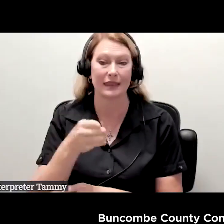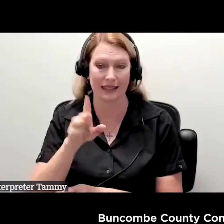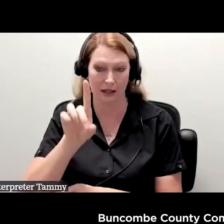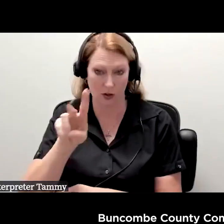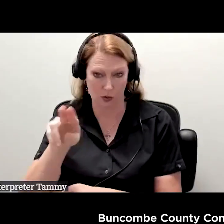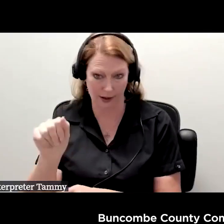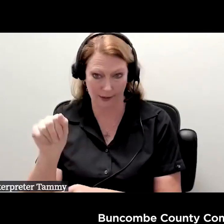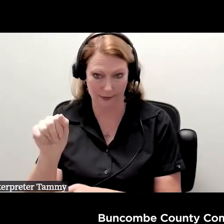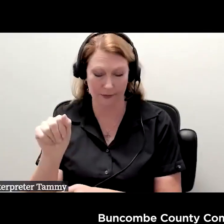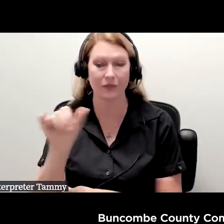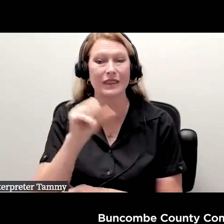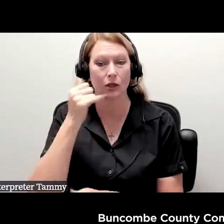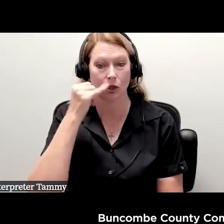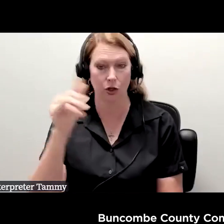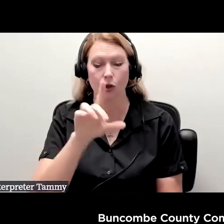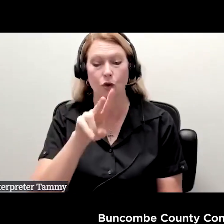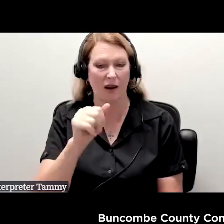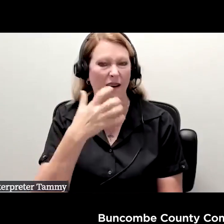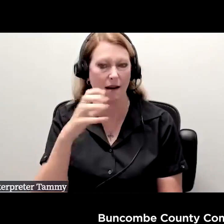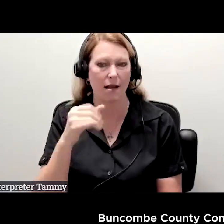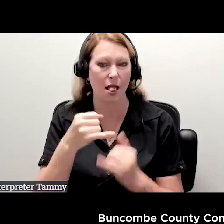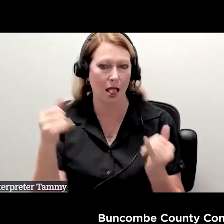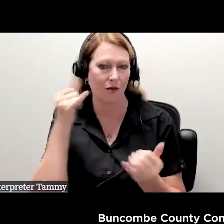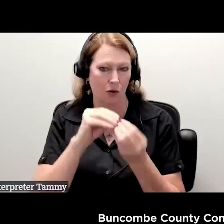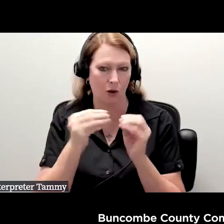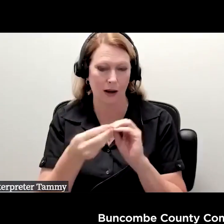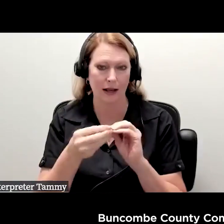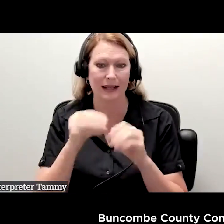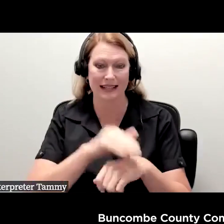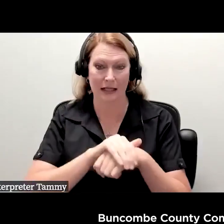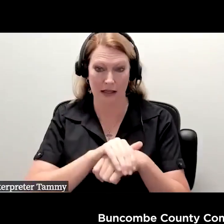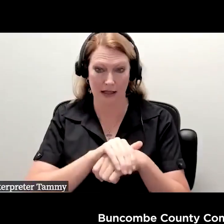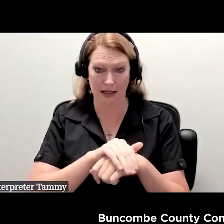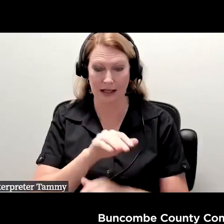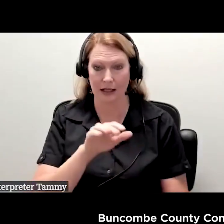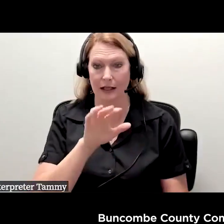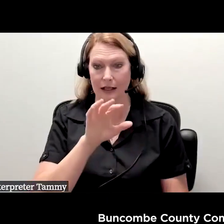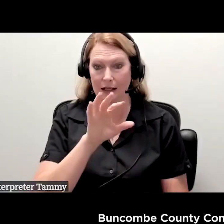www.des.nc.gov/DUA, or you can call the DUA hotline in English, that is